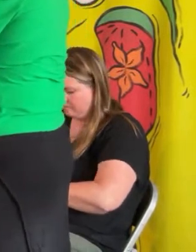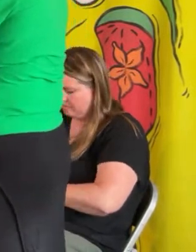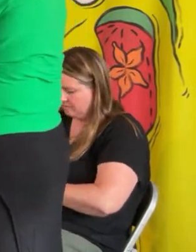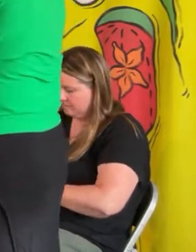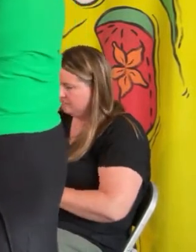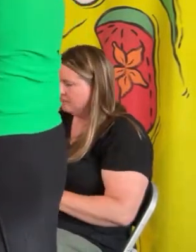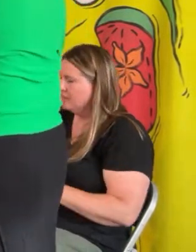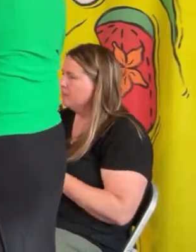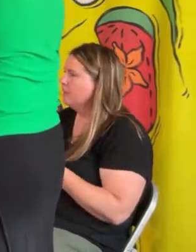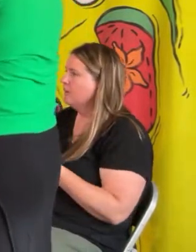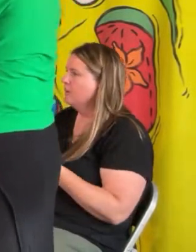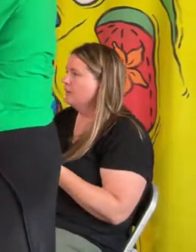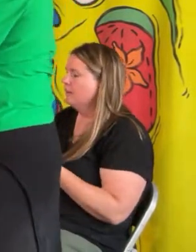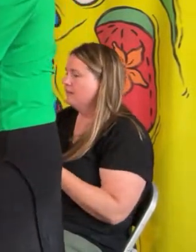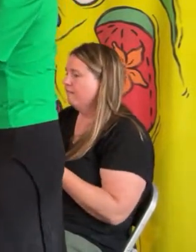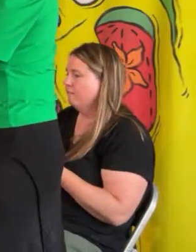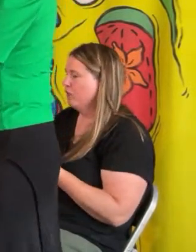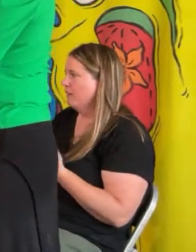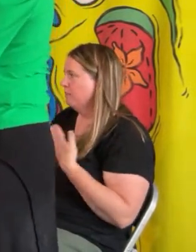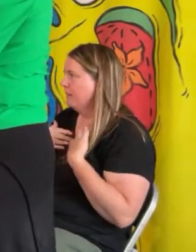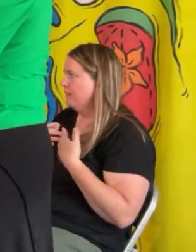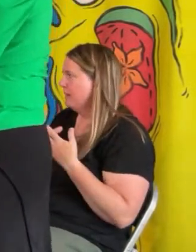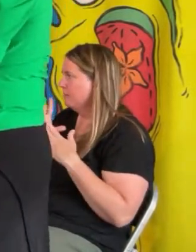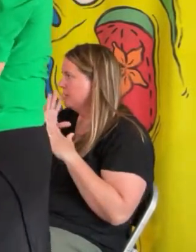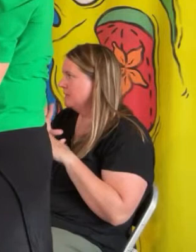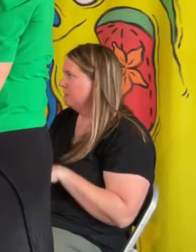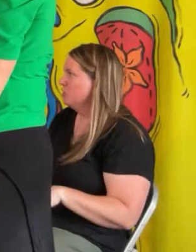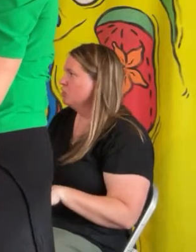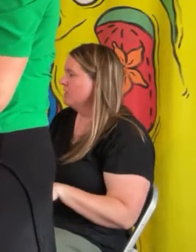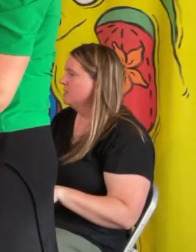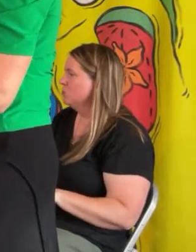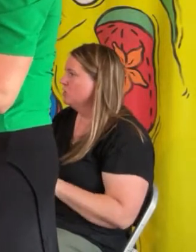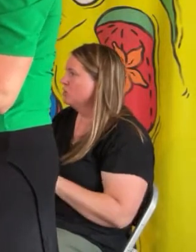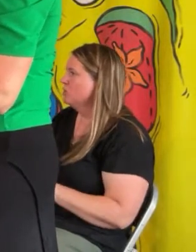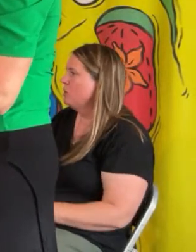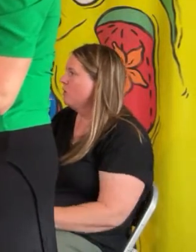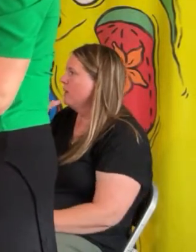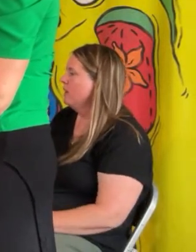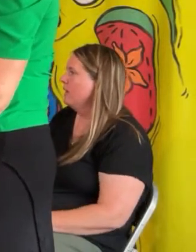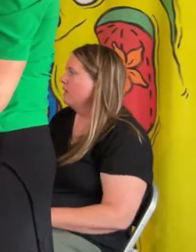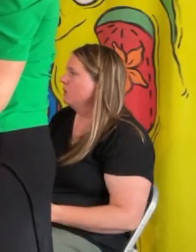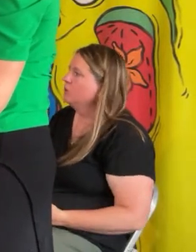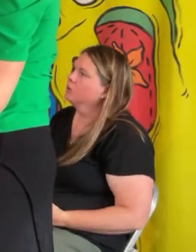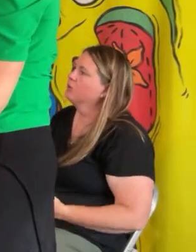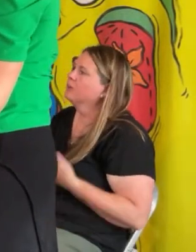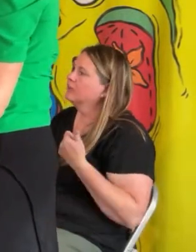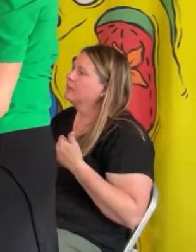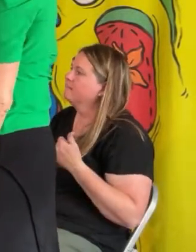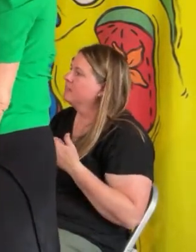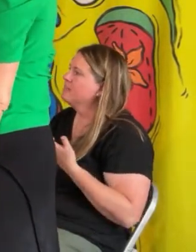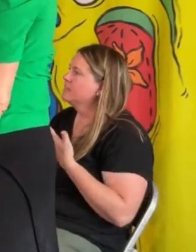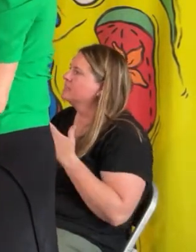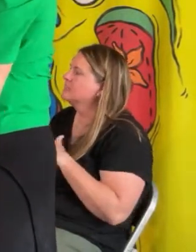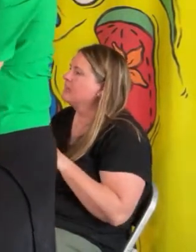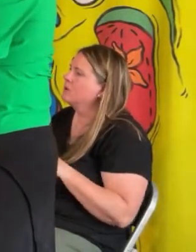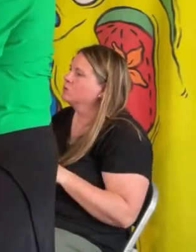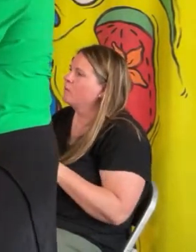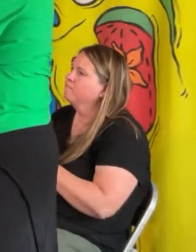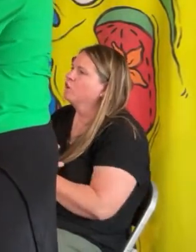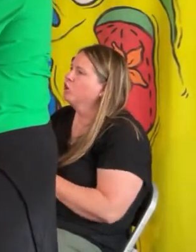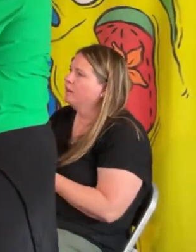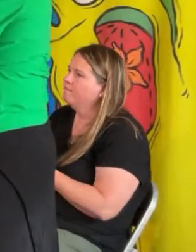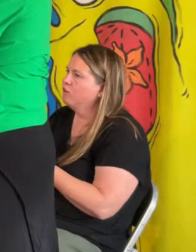forgive me, I am speechless. We are so lucky to live in this town so full of art,